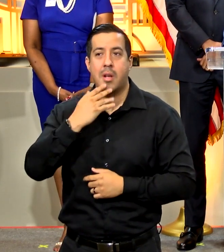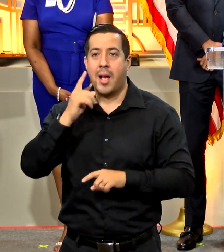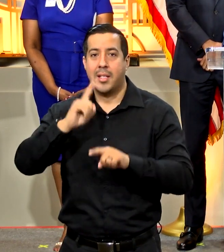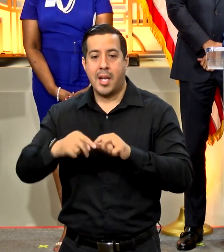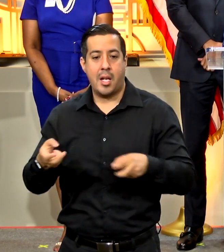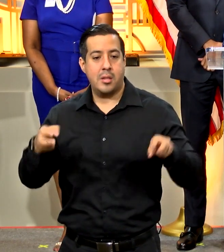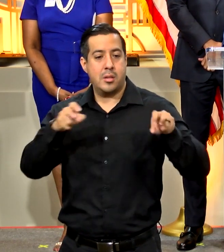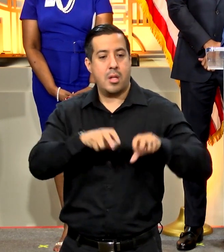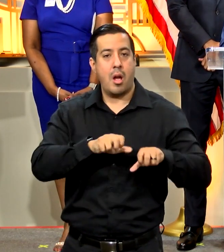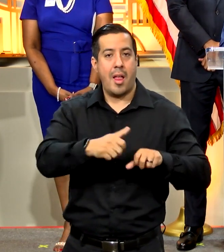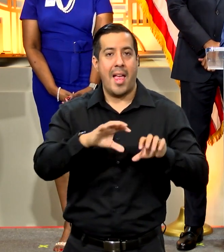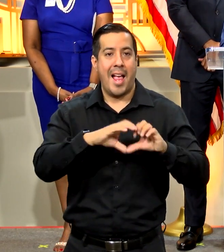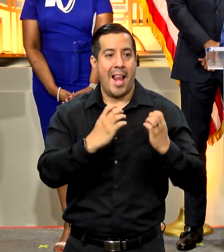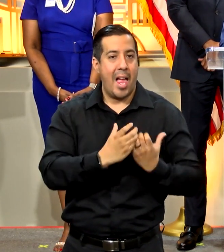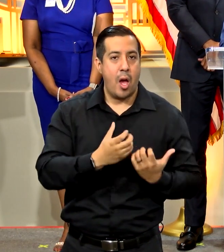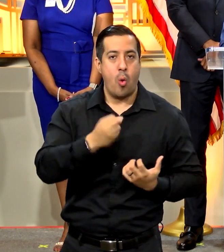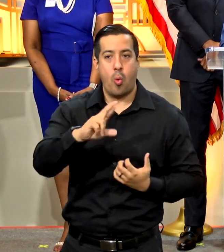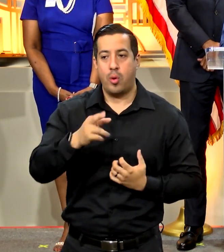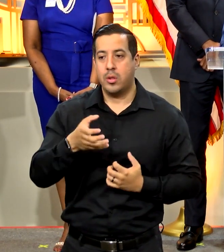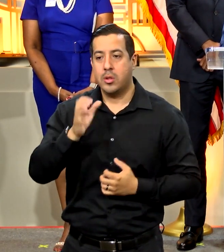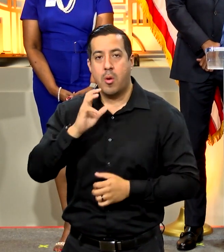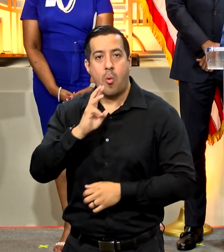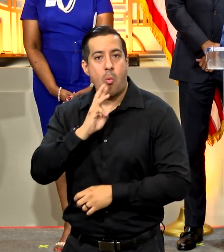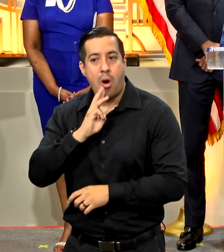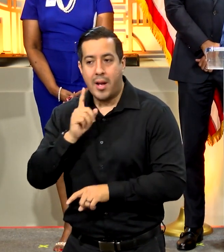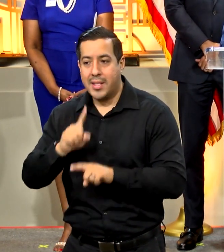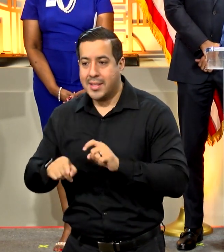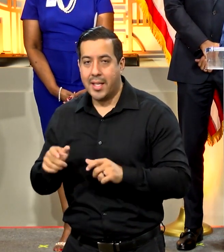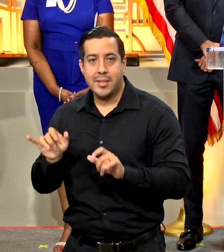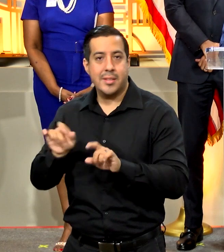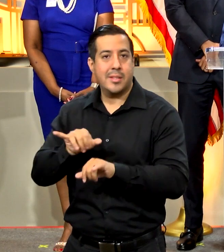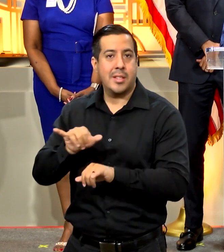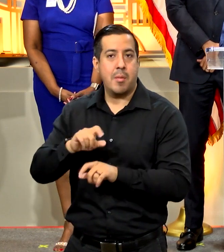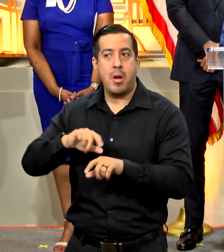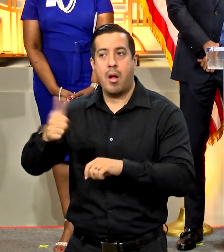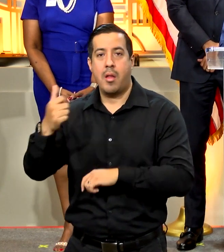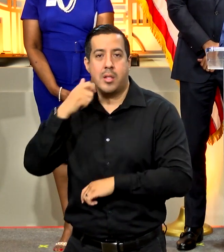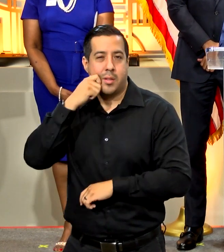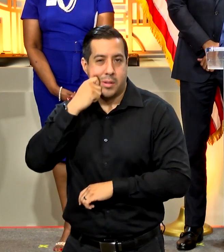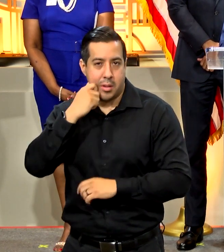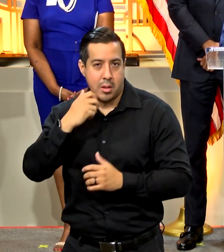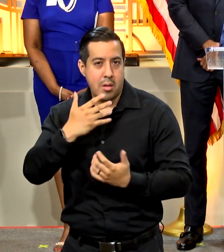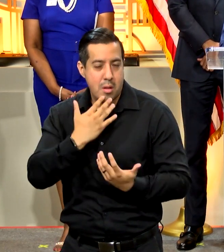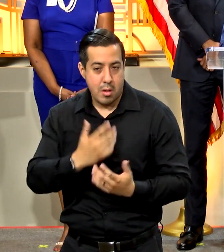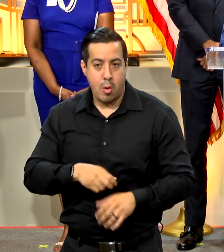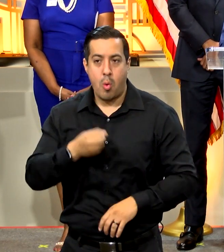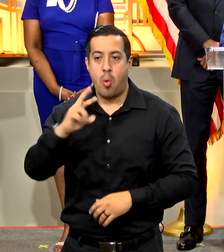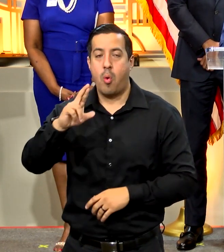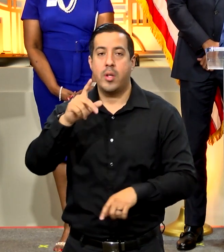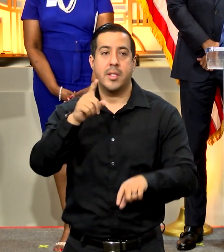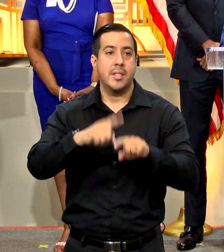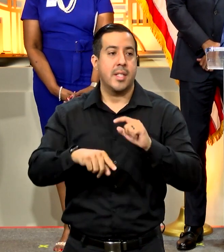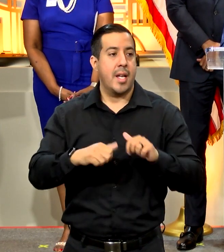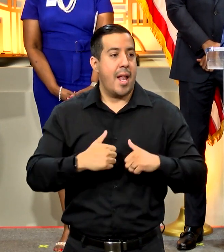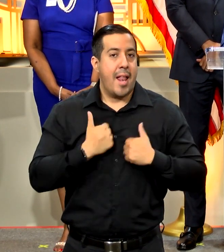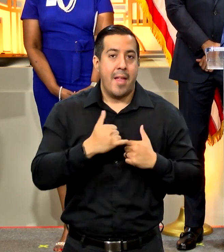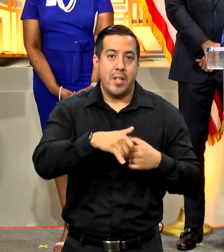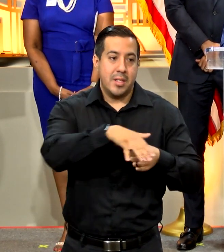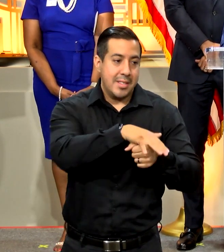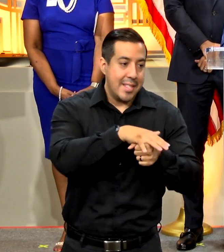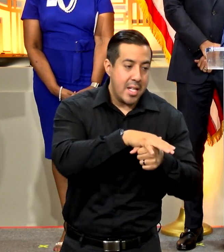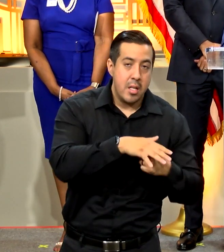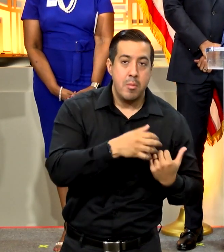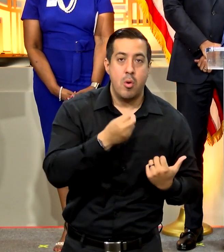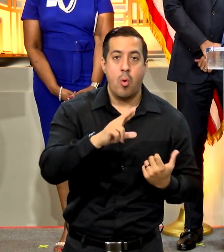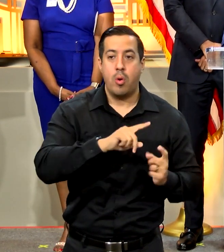classroom with others, couldn't drink from the same water fountain as others, couldn't live in the same neighborhoods or